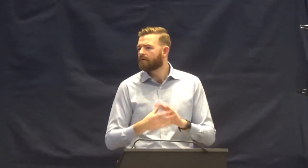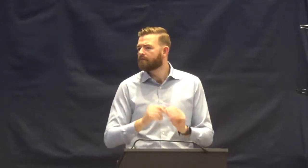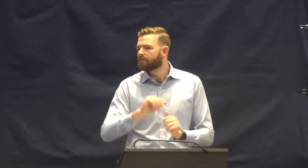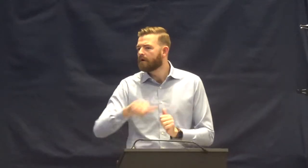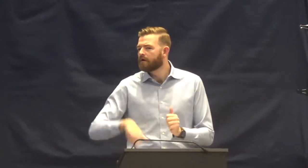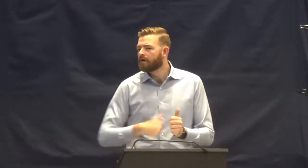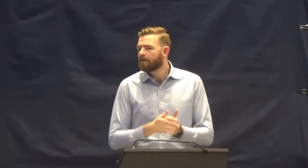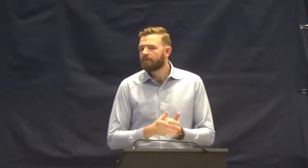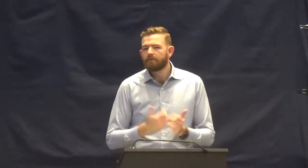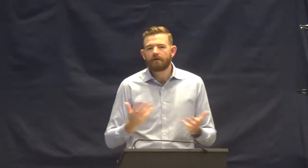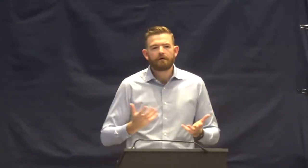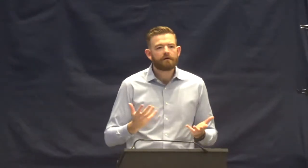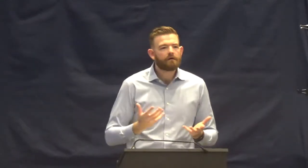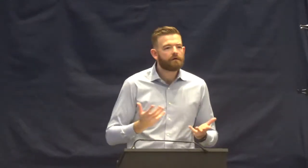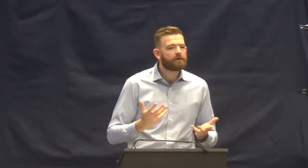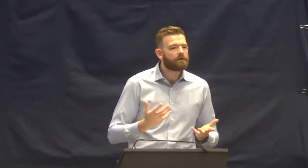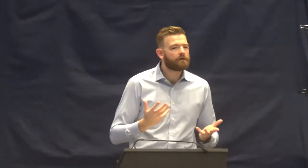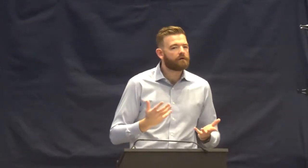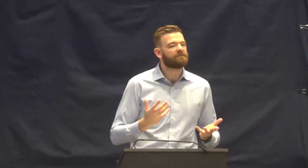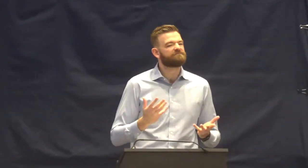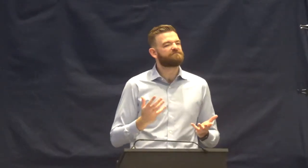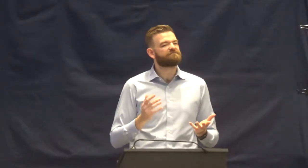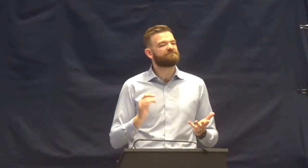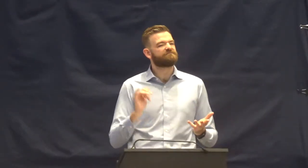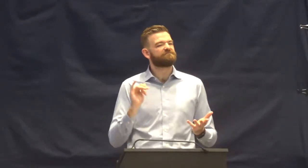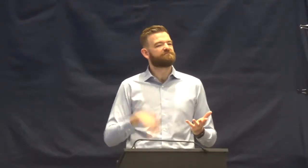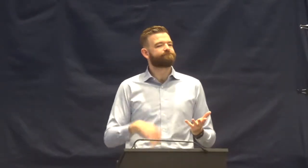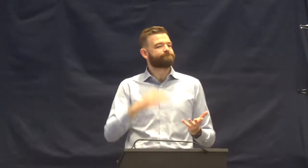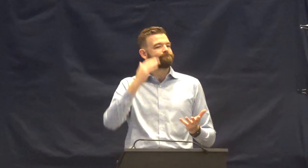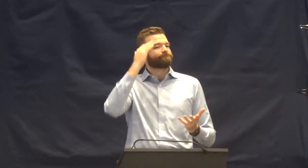Thanksgiving also has a story behind it. Does anyone know what that story is?